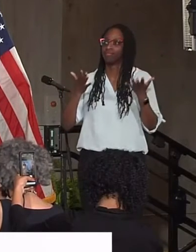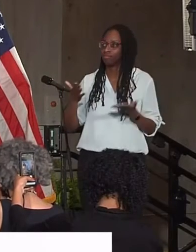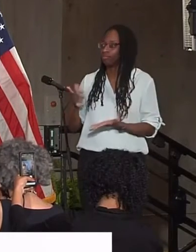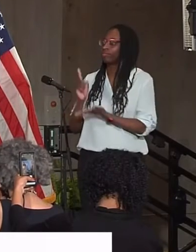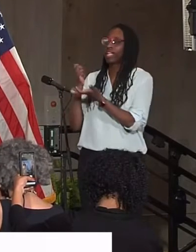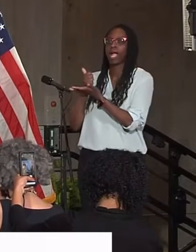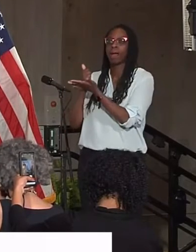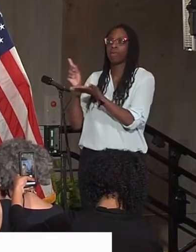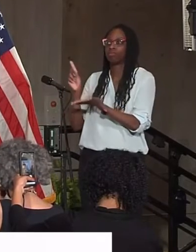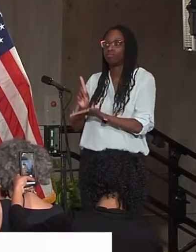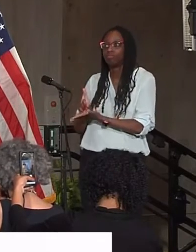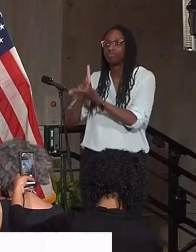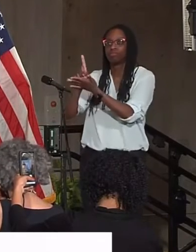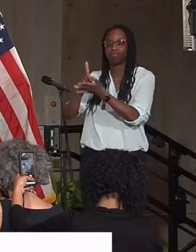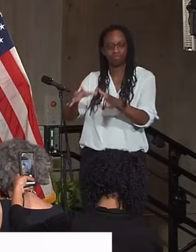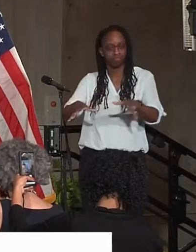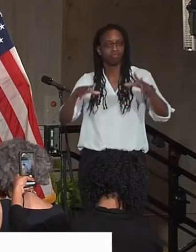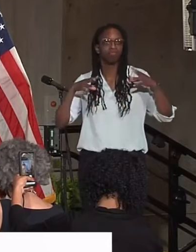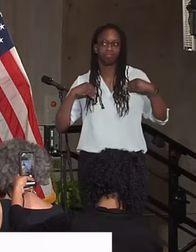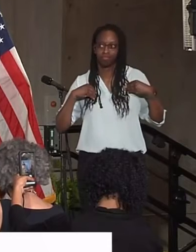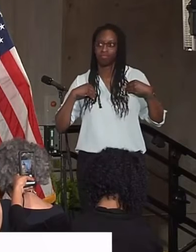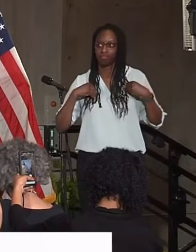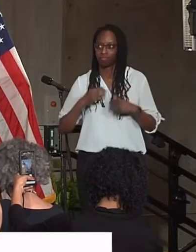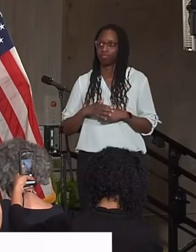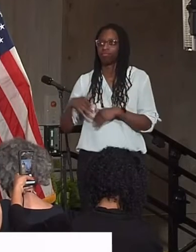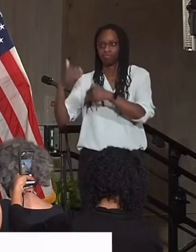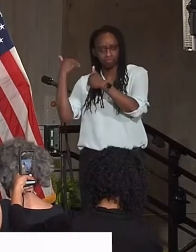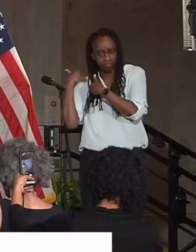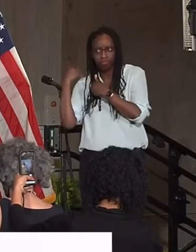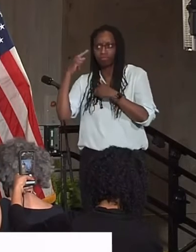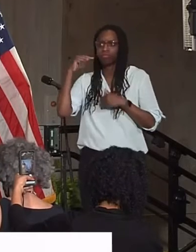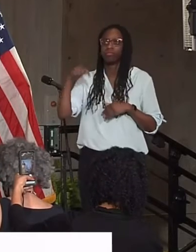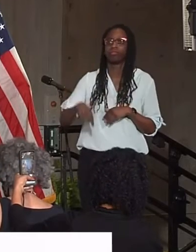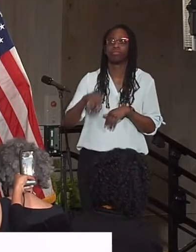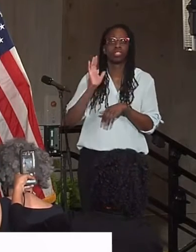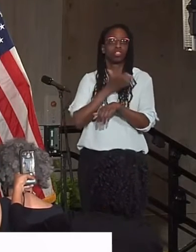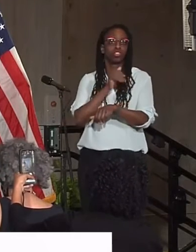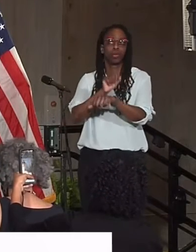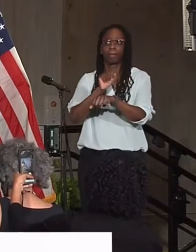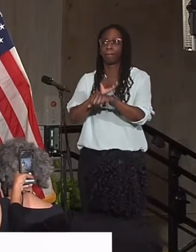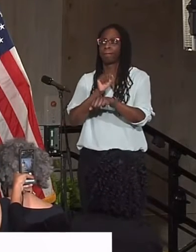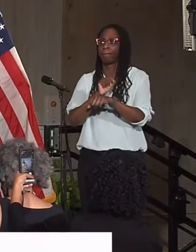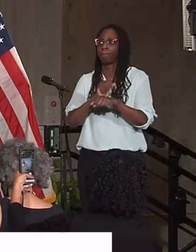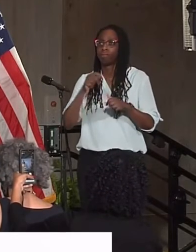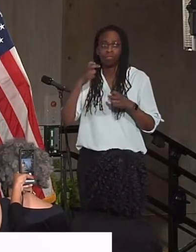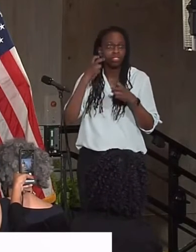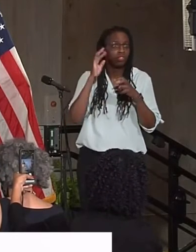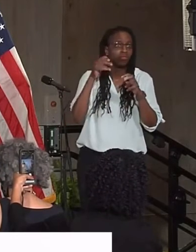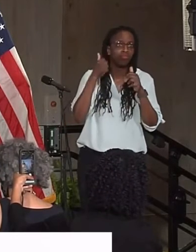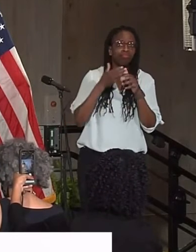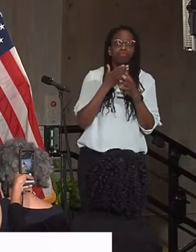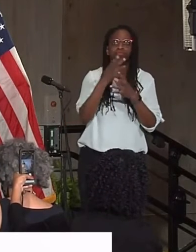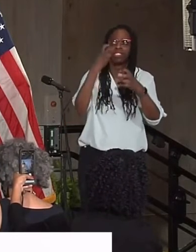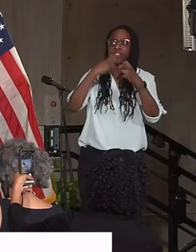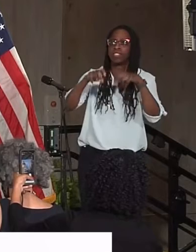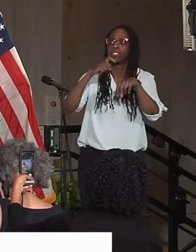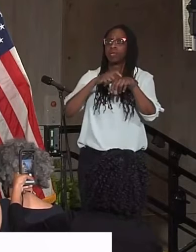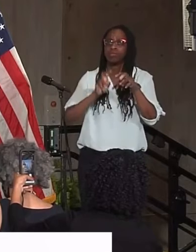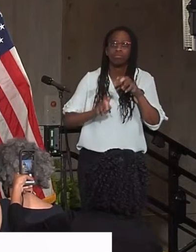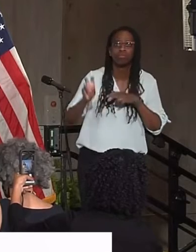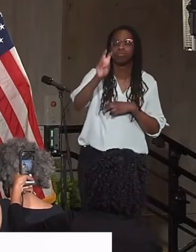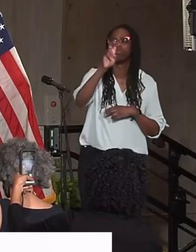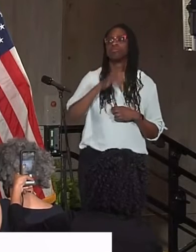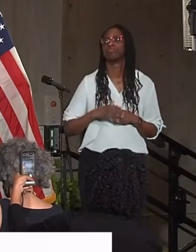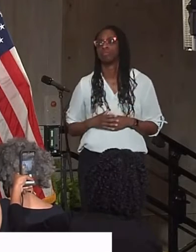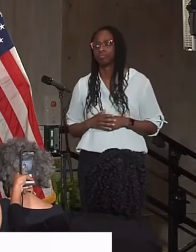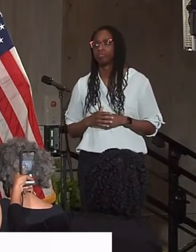reins of this office at such a difficult juncture in our city and country's history. A